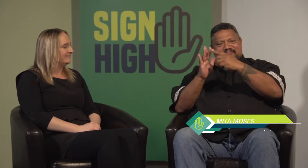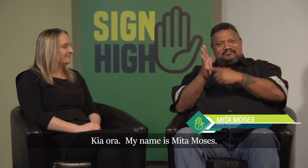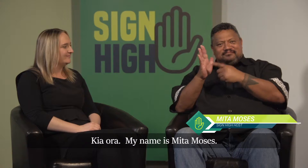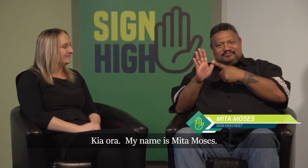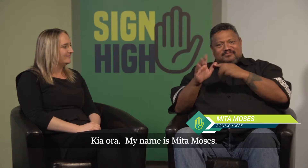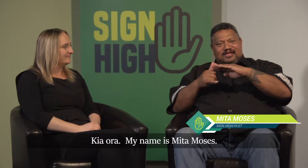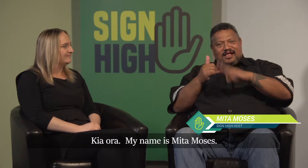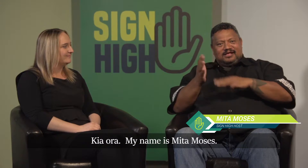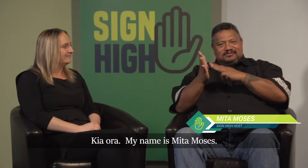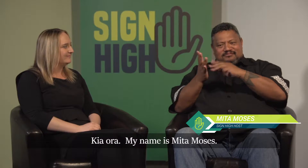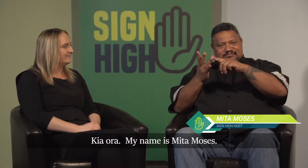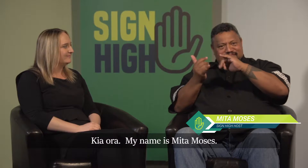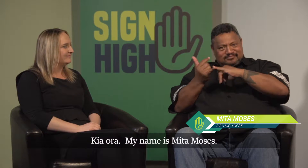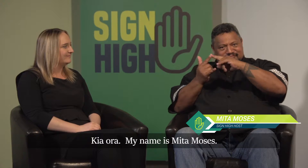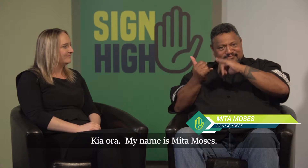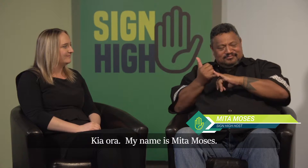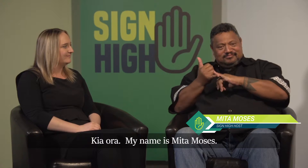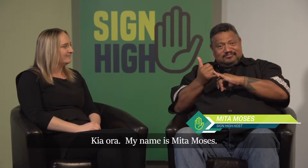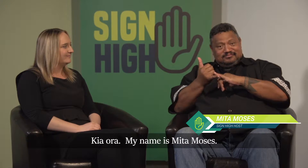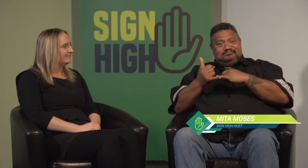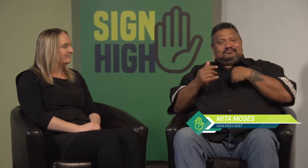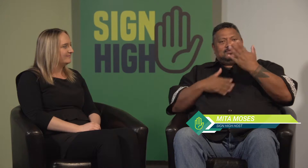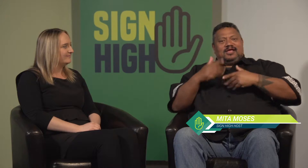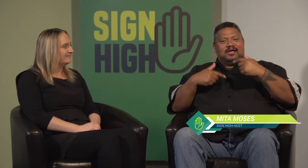Kia ora, my name is Mita Moses.